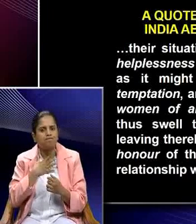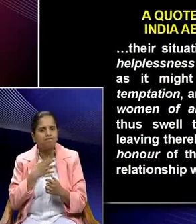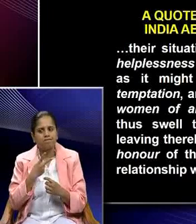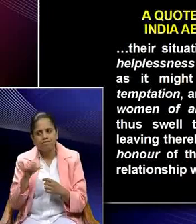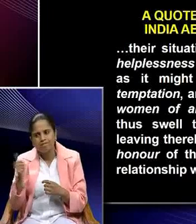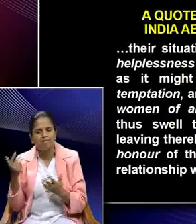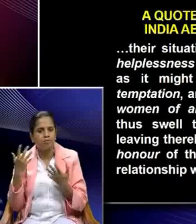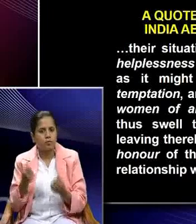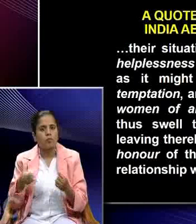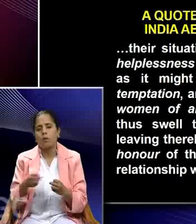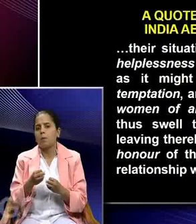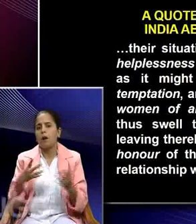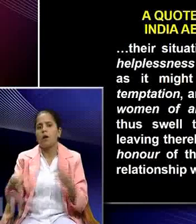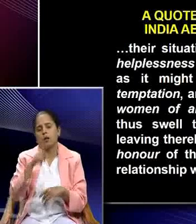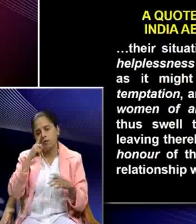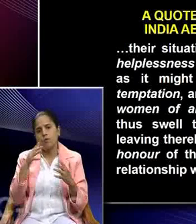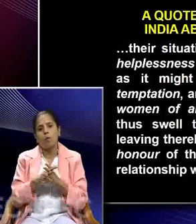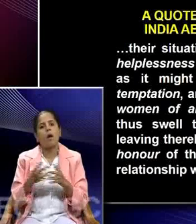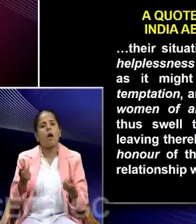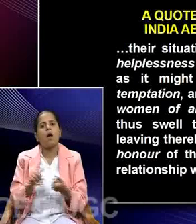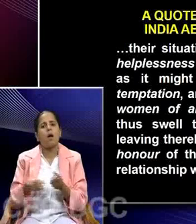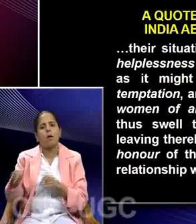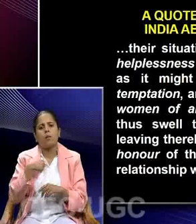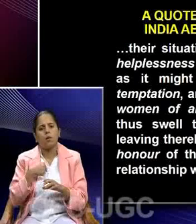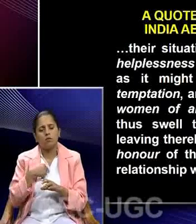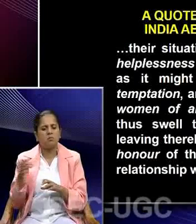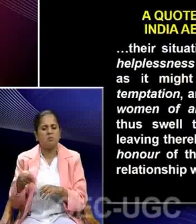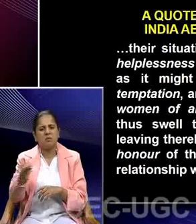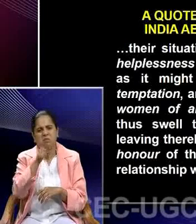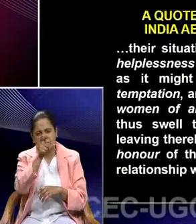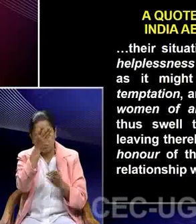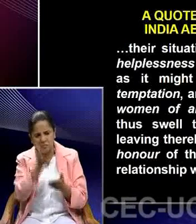and many of them become women of abandoned character,